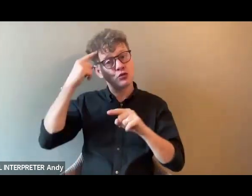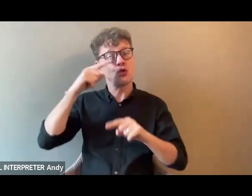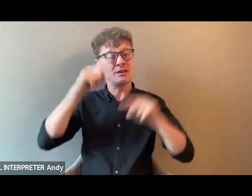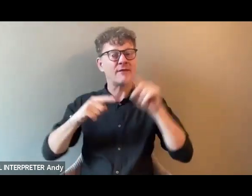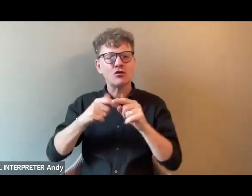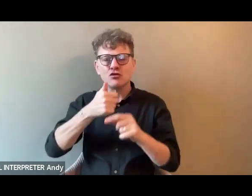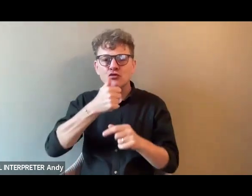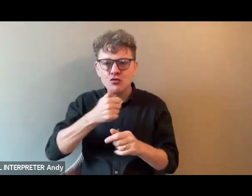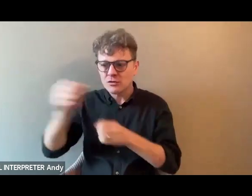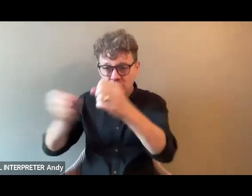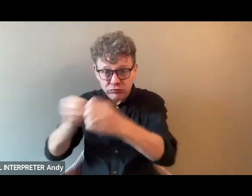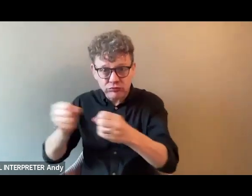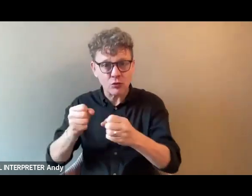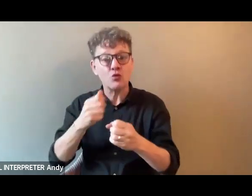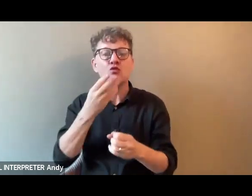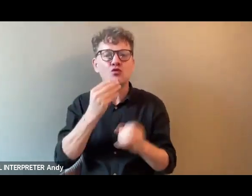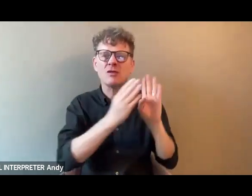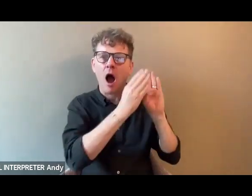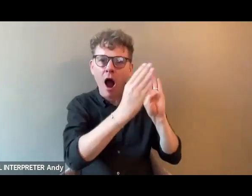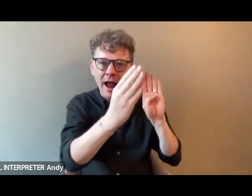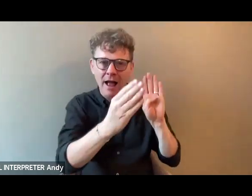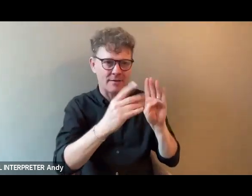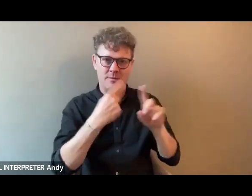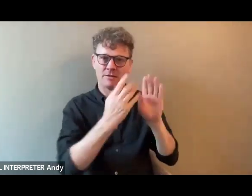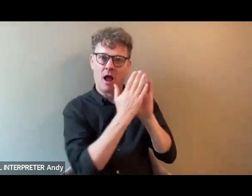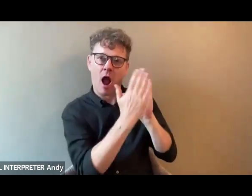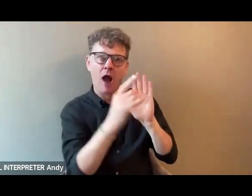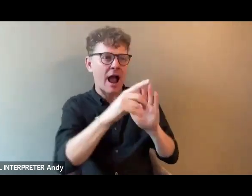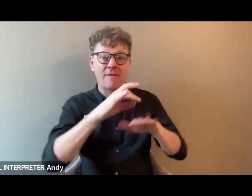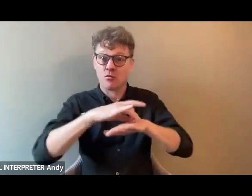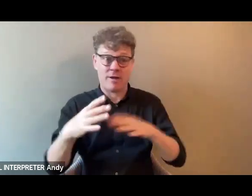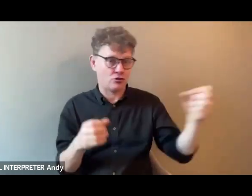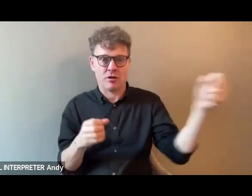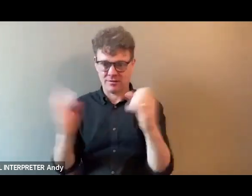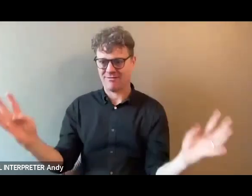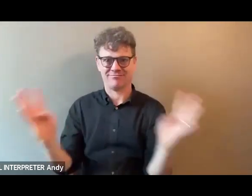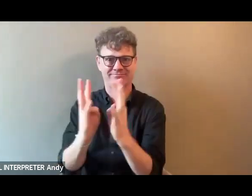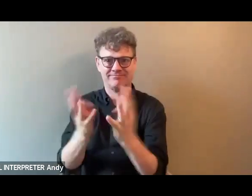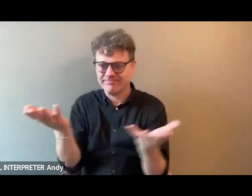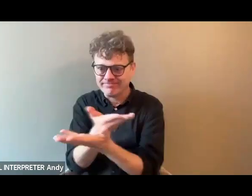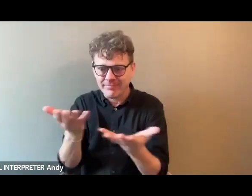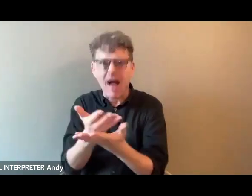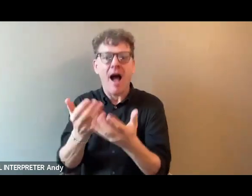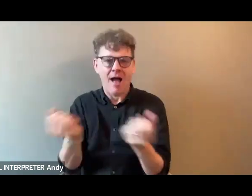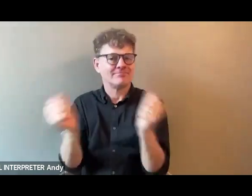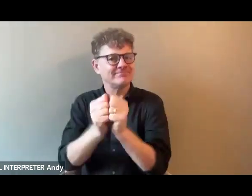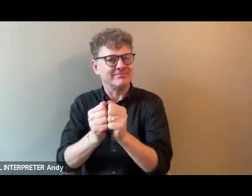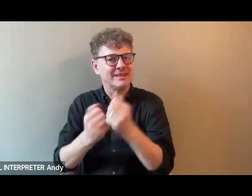and archive professionals to identify barriers and collaboratively develop strategies to tackle